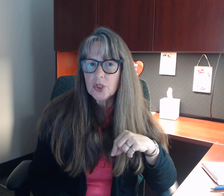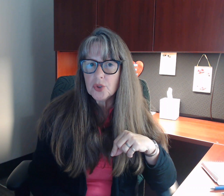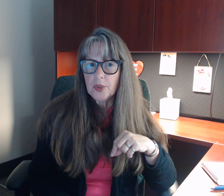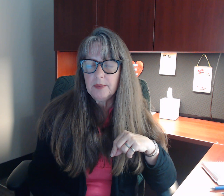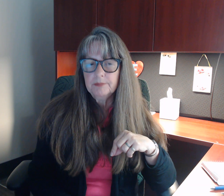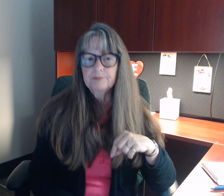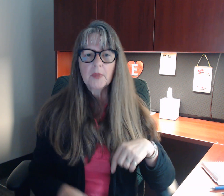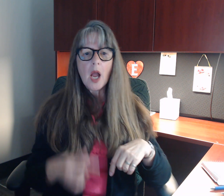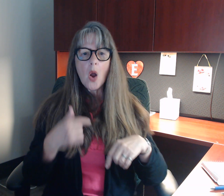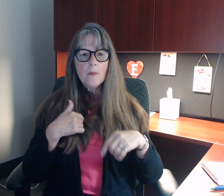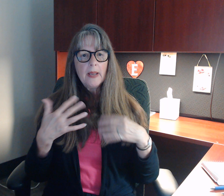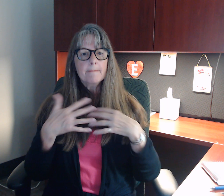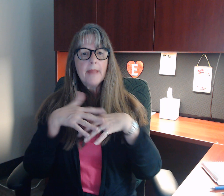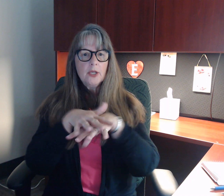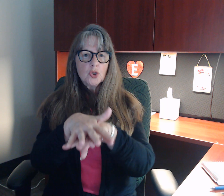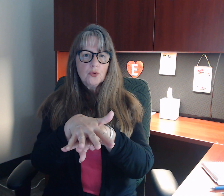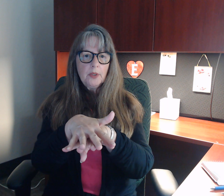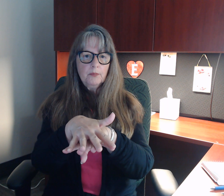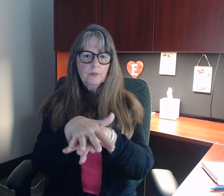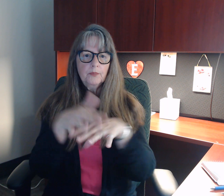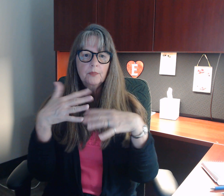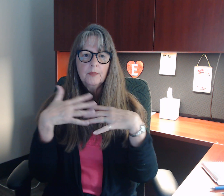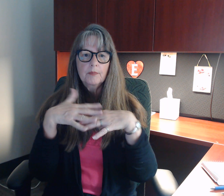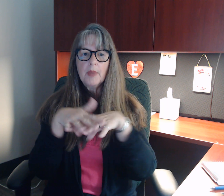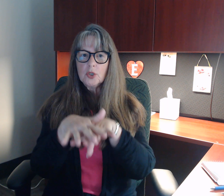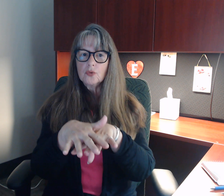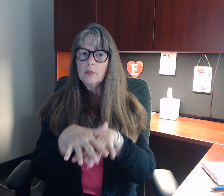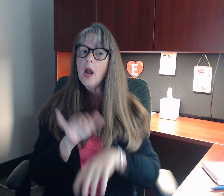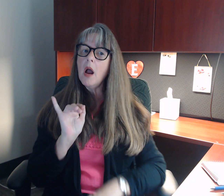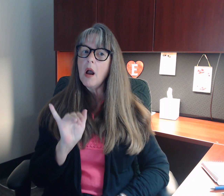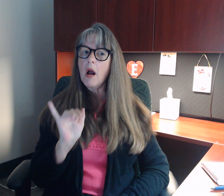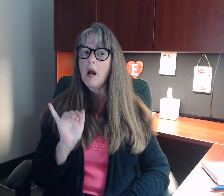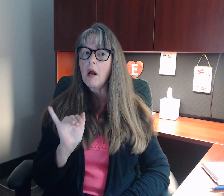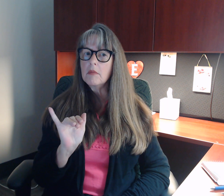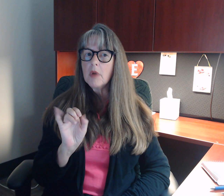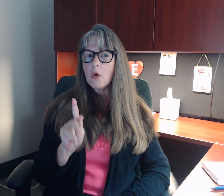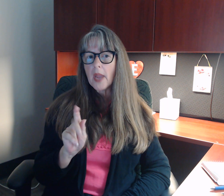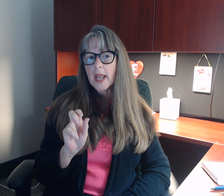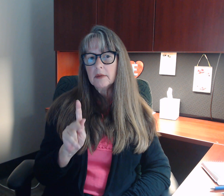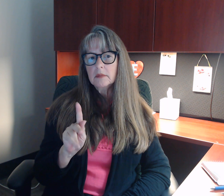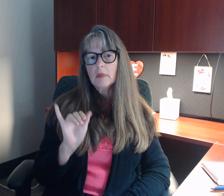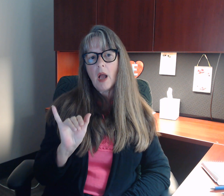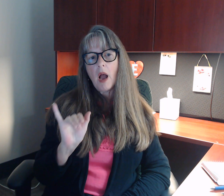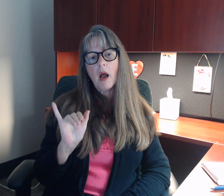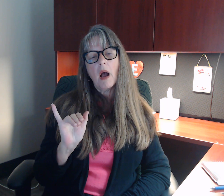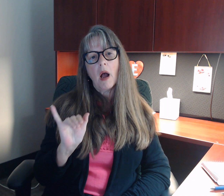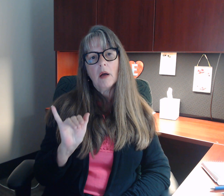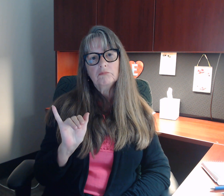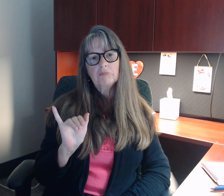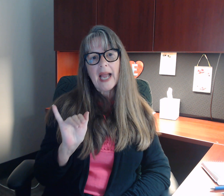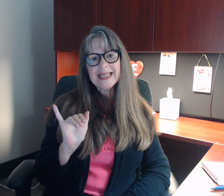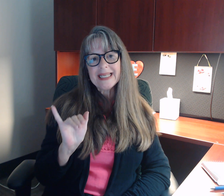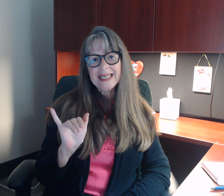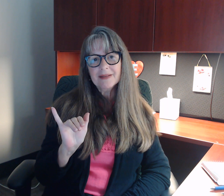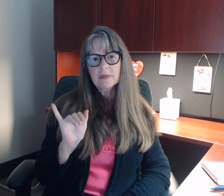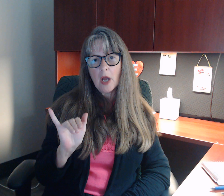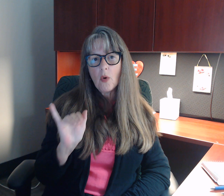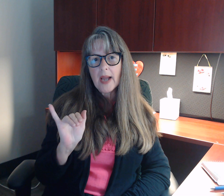mainstream. Oh, mean mainstream. Mainstream. Ah, okay. Ah, I see. Oh, I